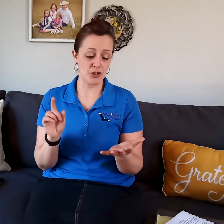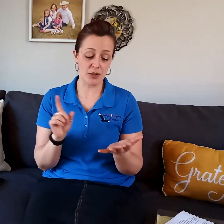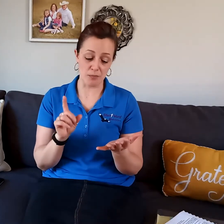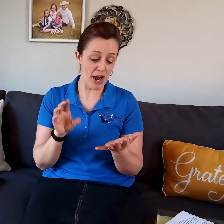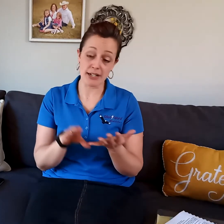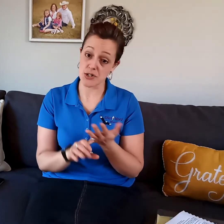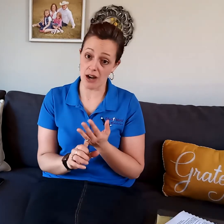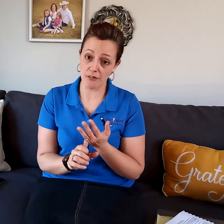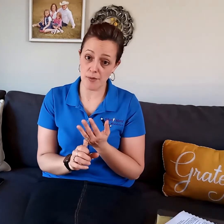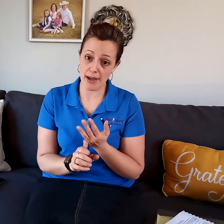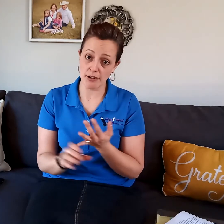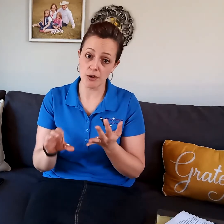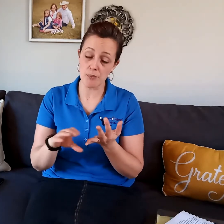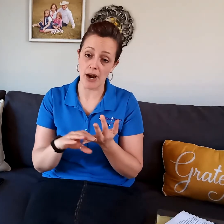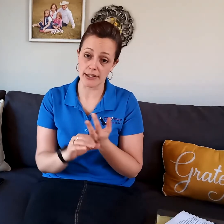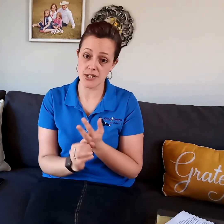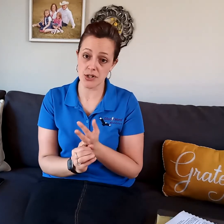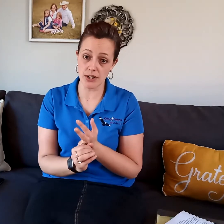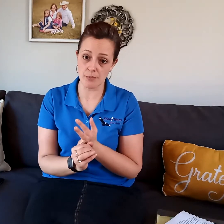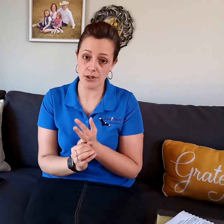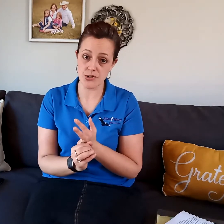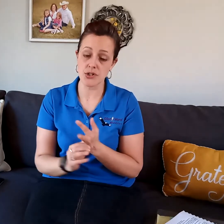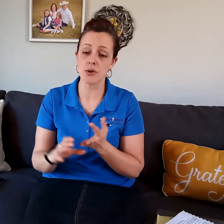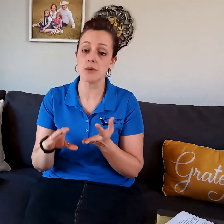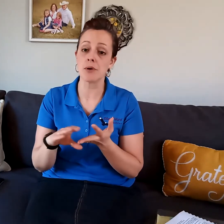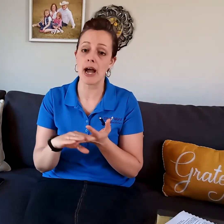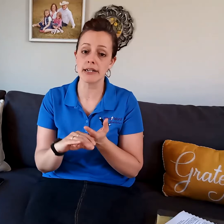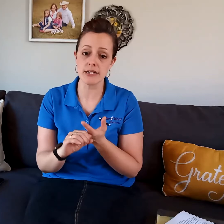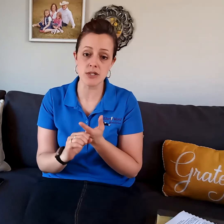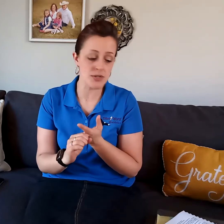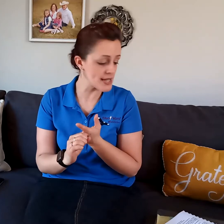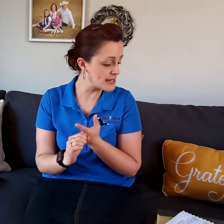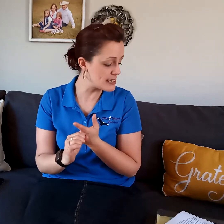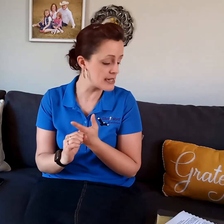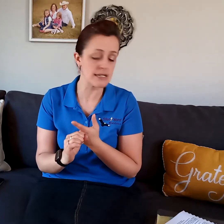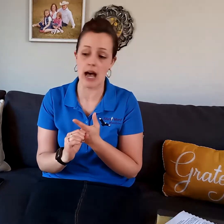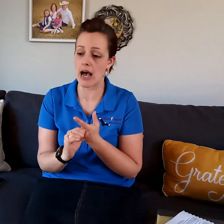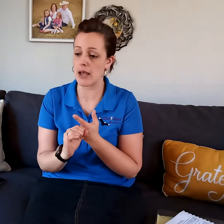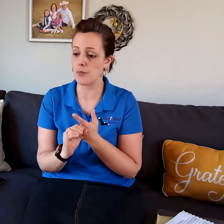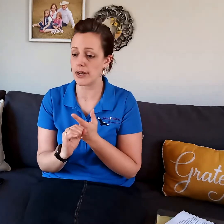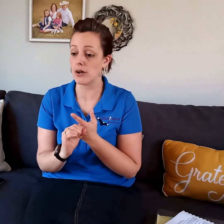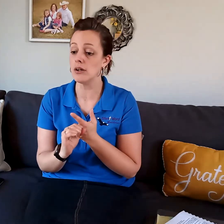can practice your alphabet, you can practice your numbers, you can practice those sentences. I will